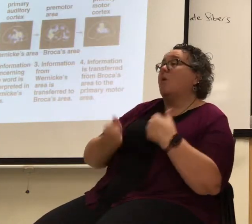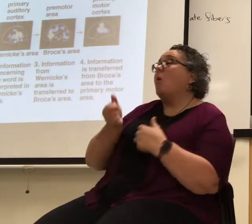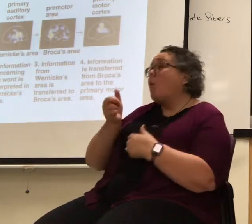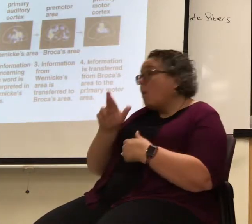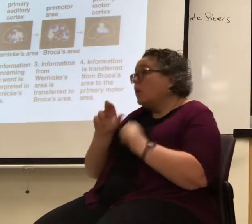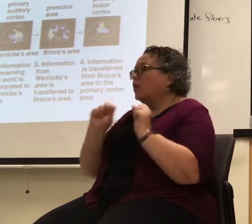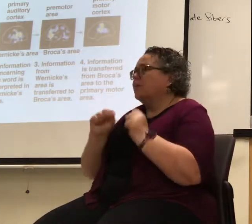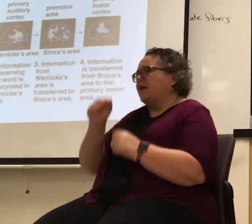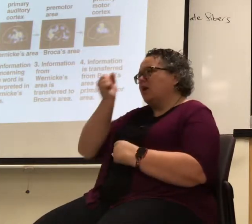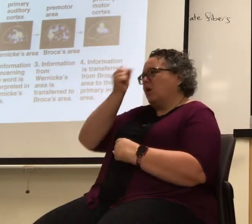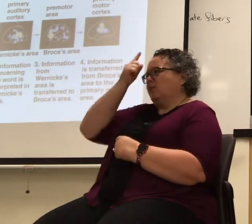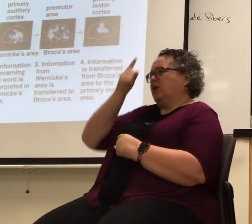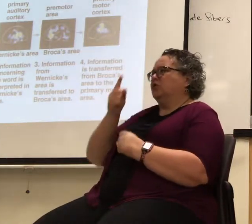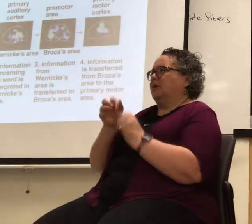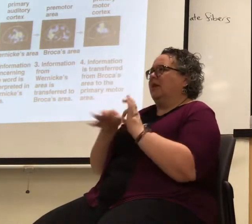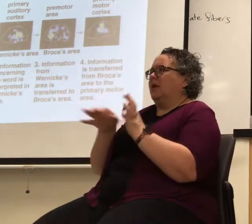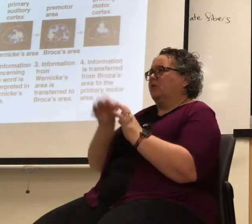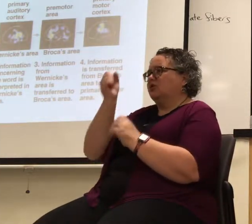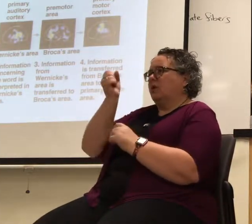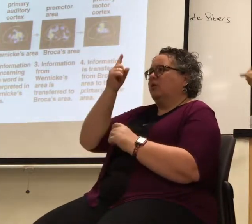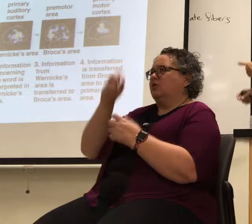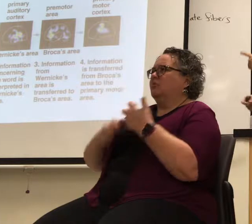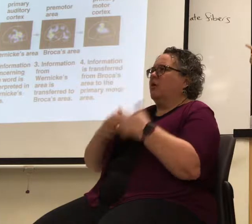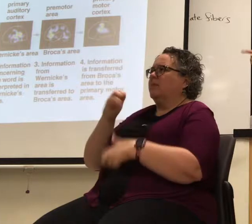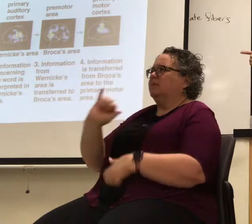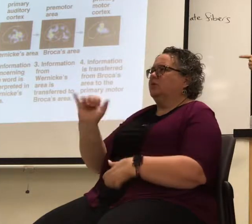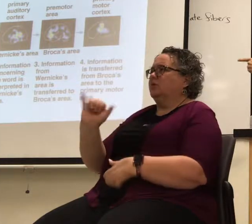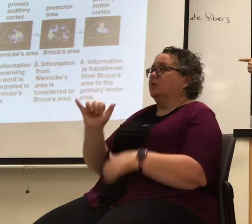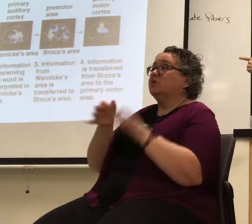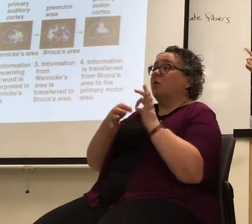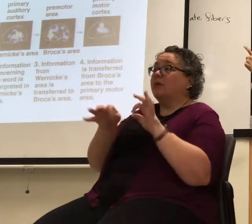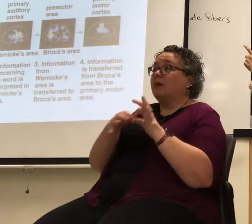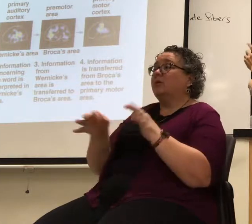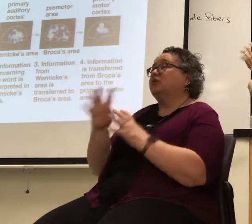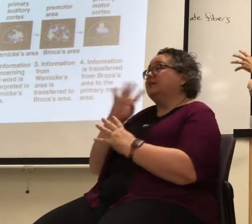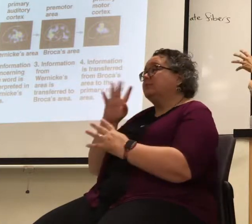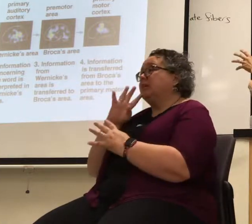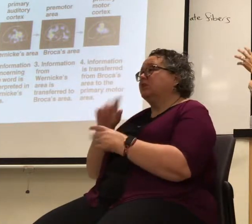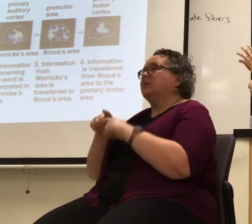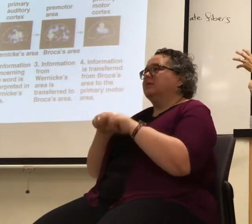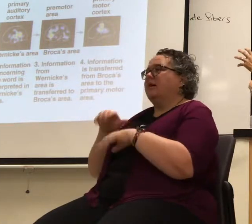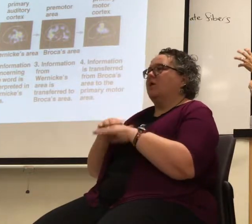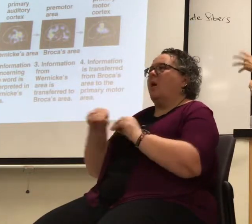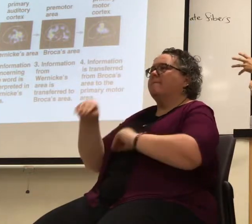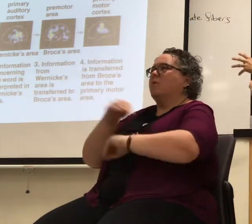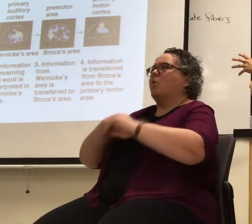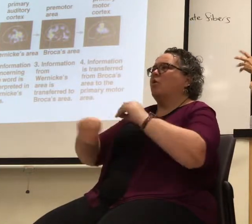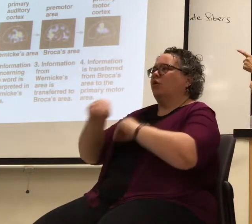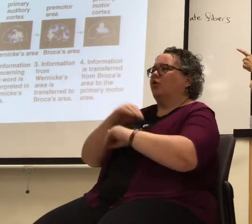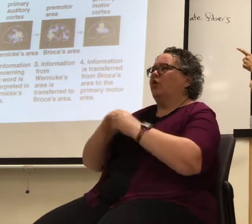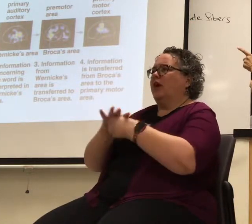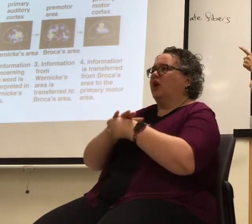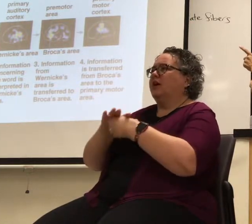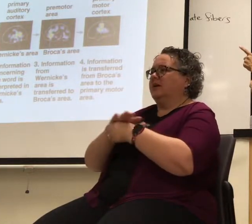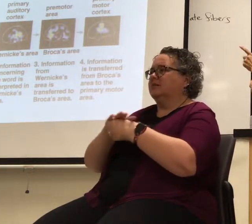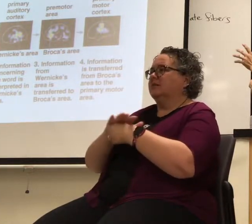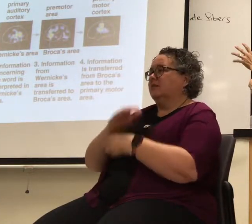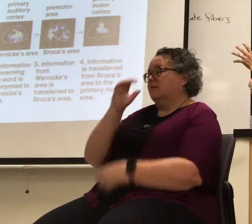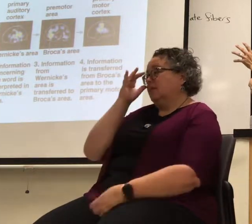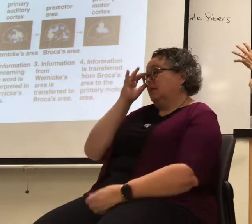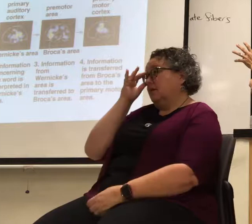Okay? So language and speech depend on motor areas in occipital and temporal lobes. So